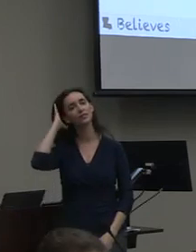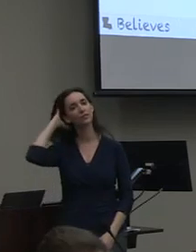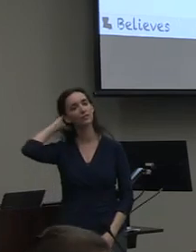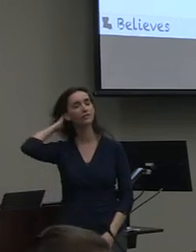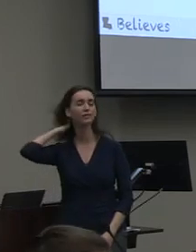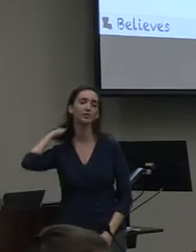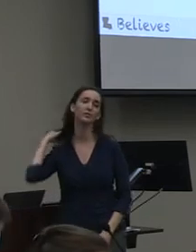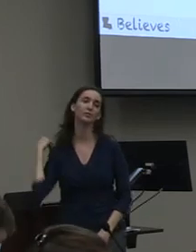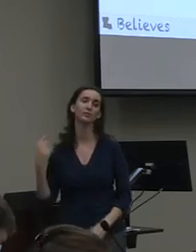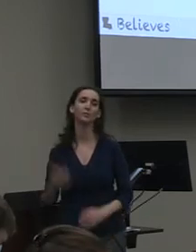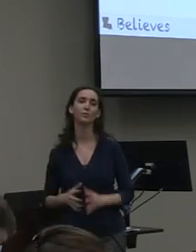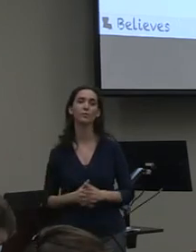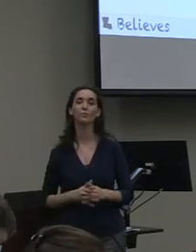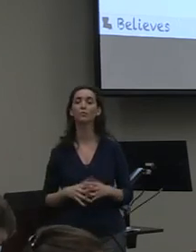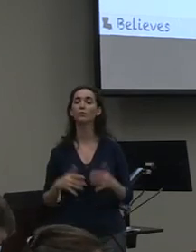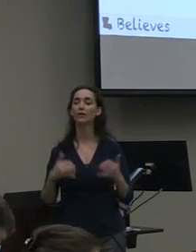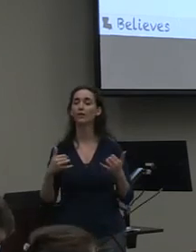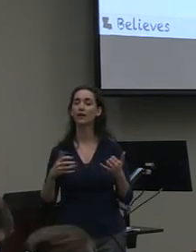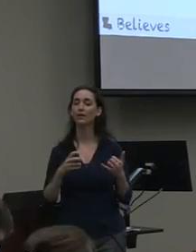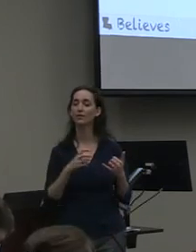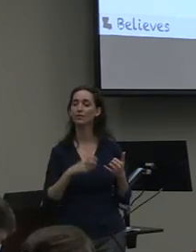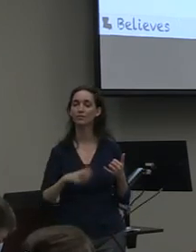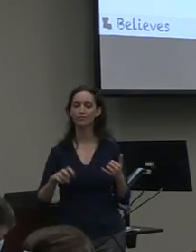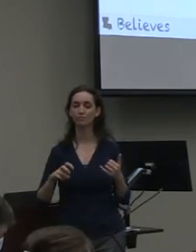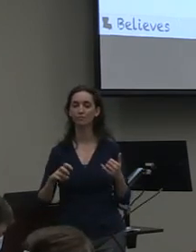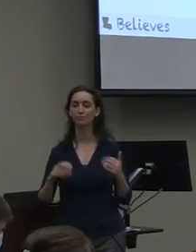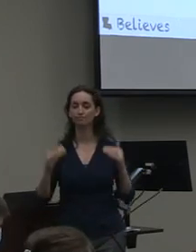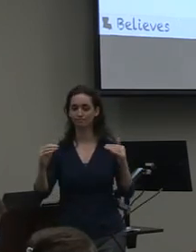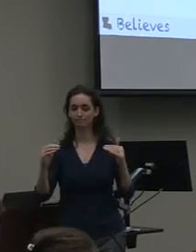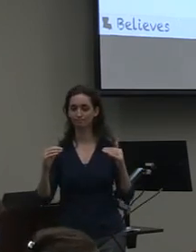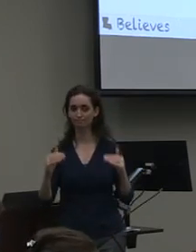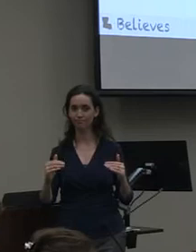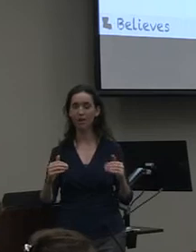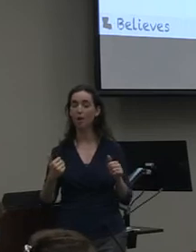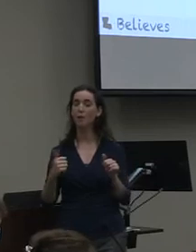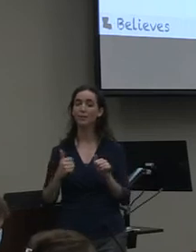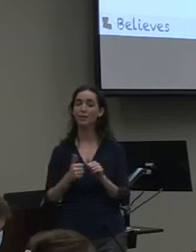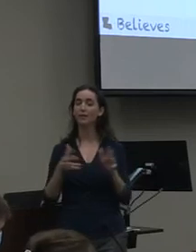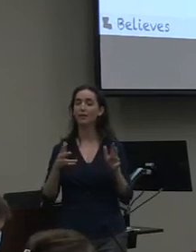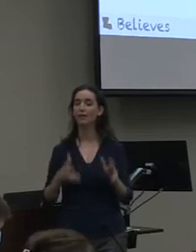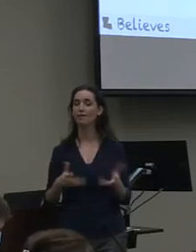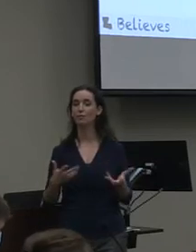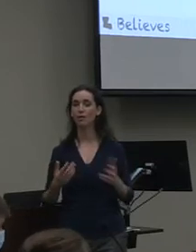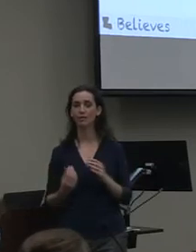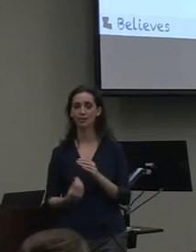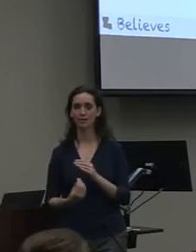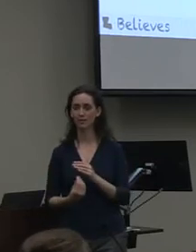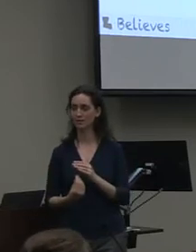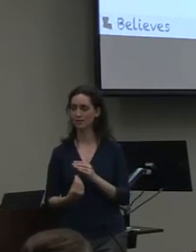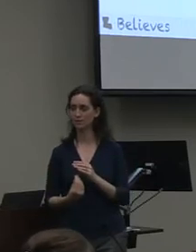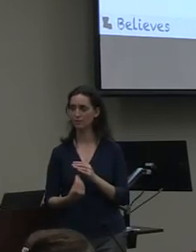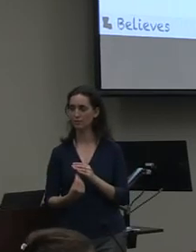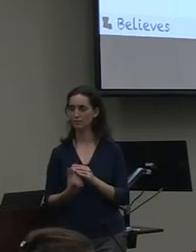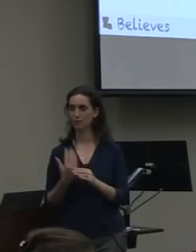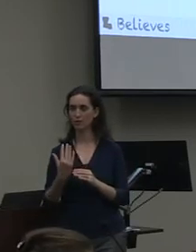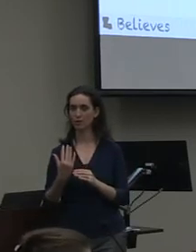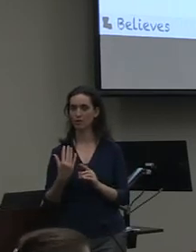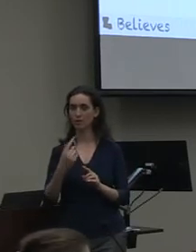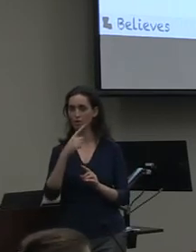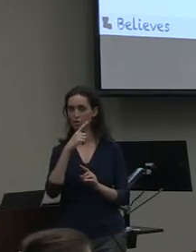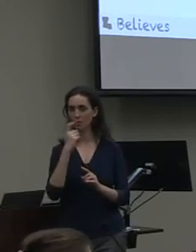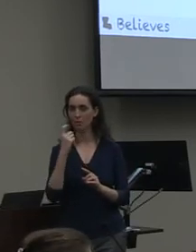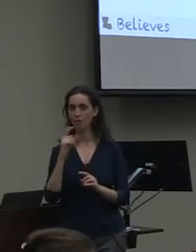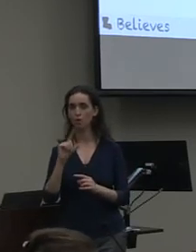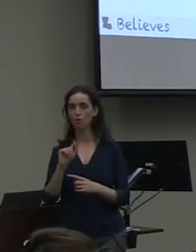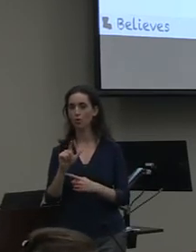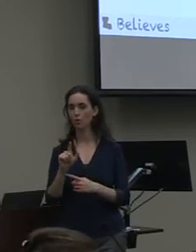But we will move into the remainder of our update, which is around our spring 2021 legislative